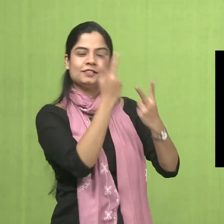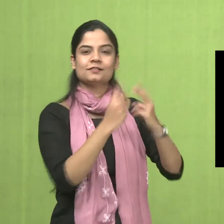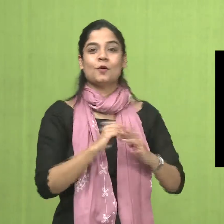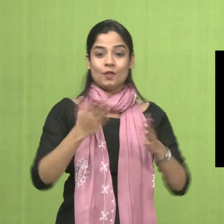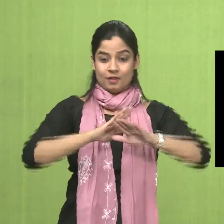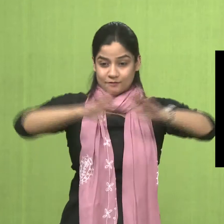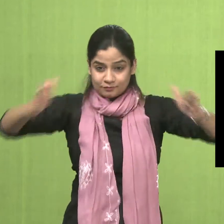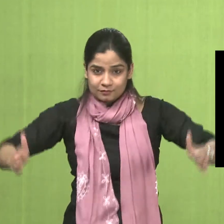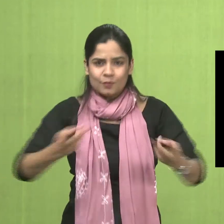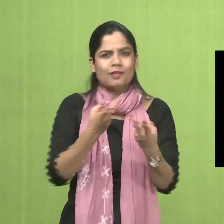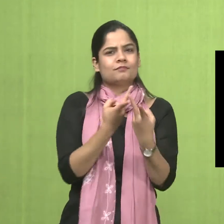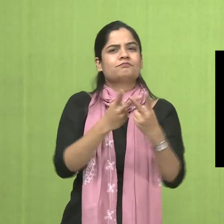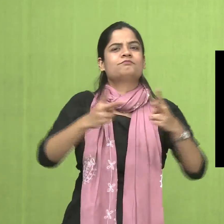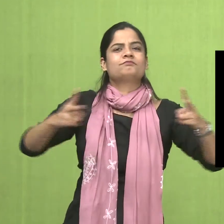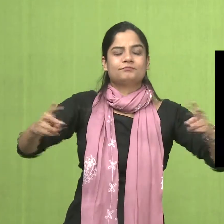So it's always best to have a transparent container.